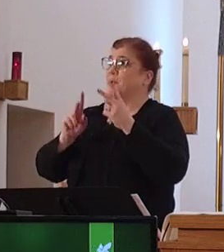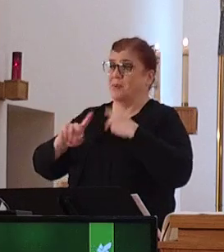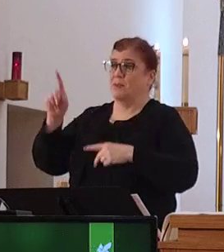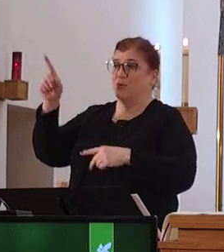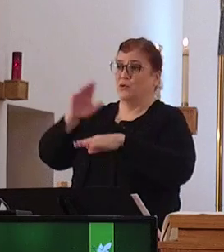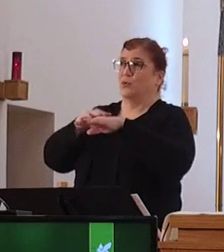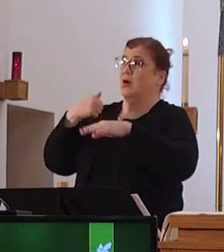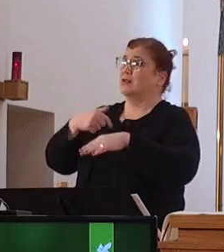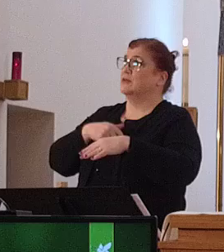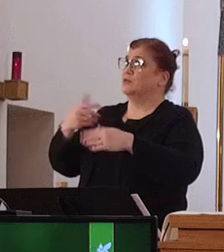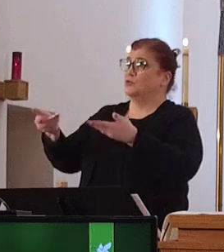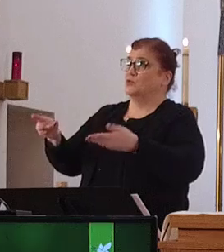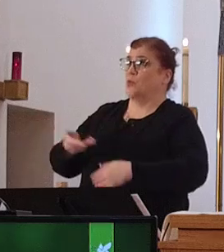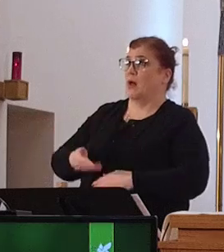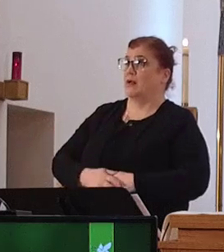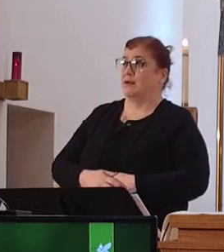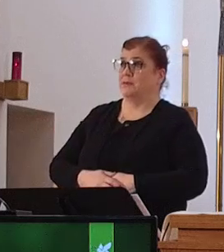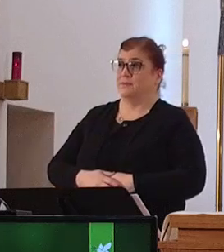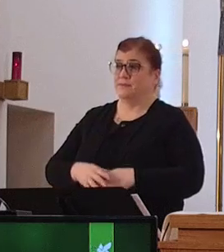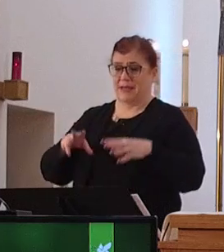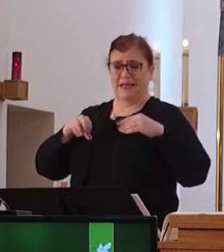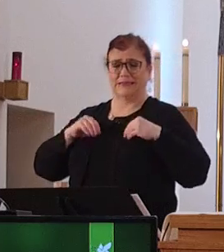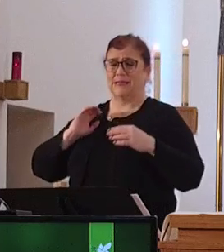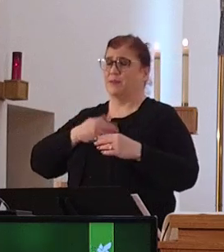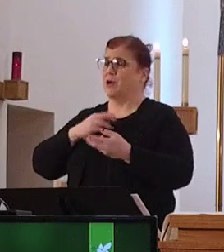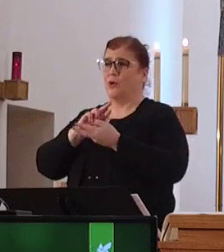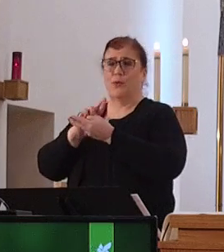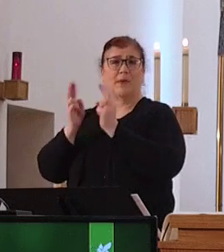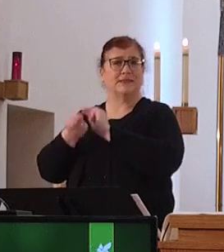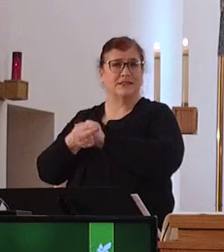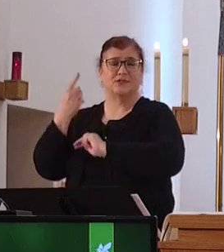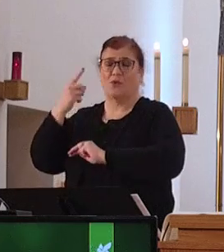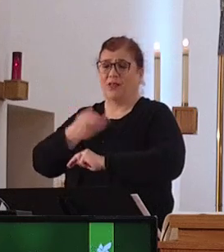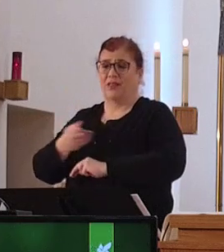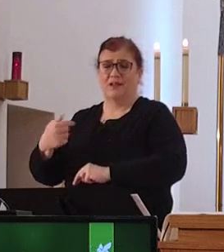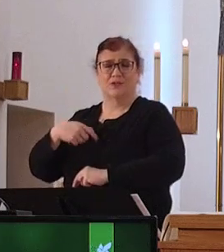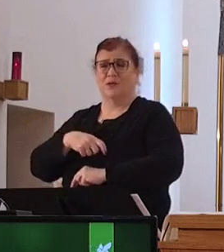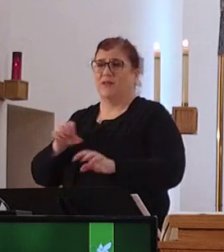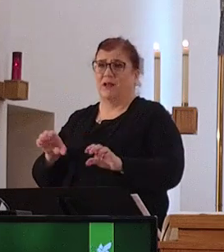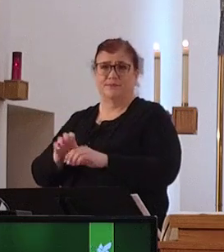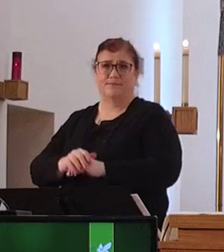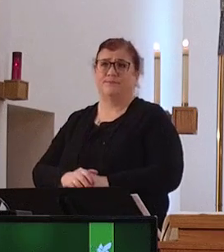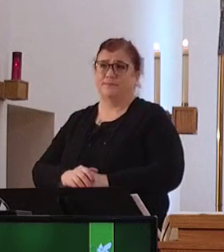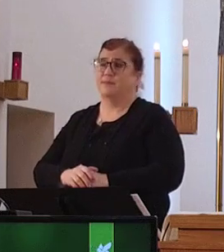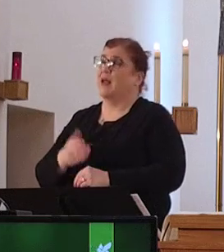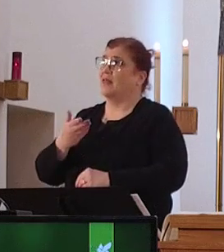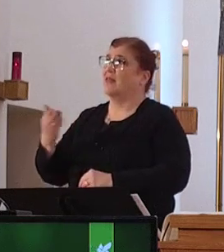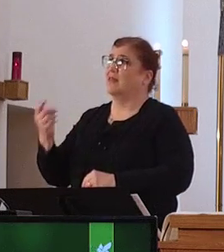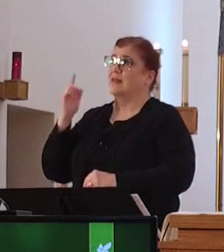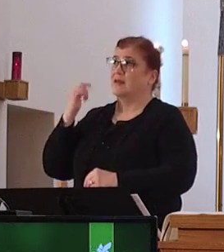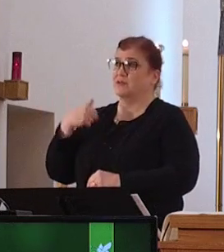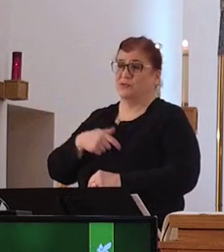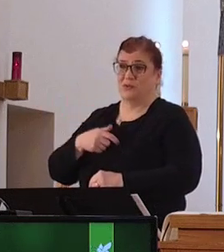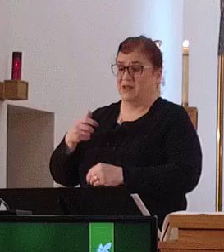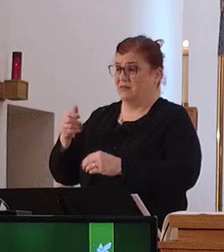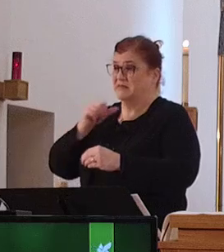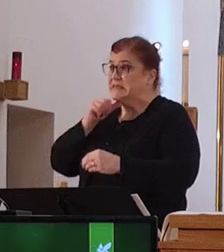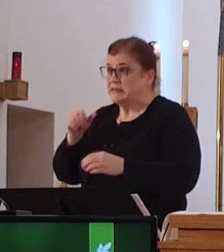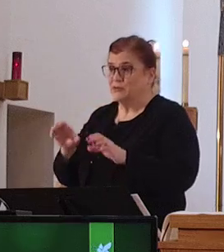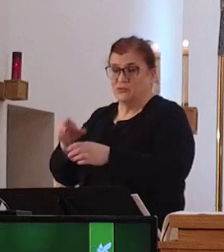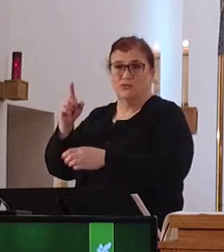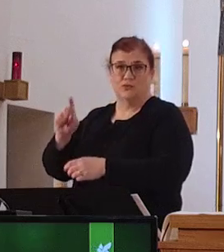called us to welcome. Accept our repentance for the things we have done and the things we have left